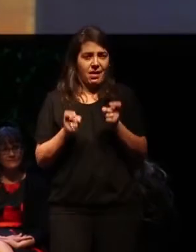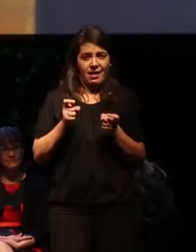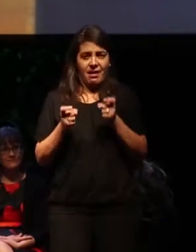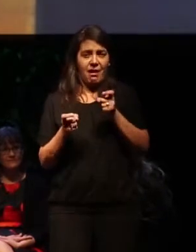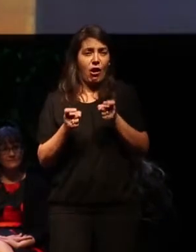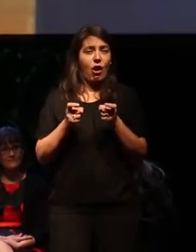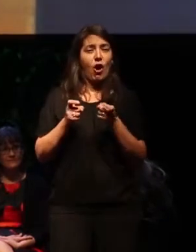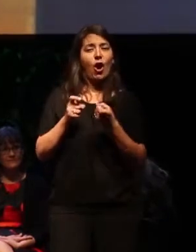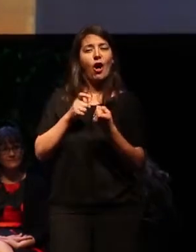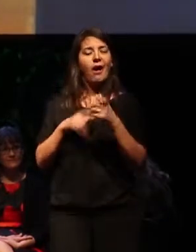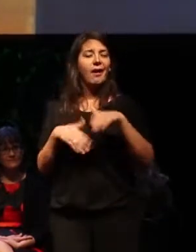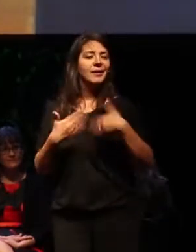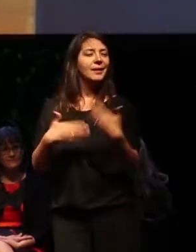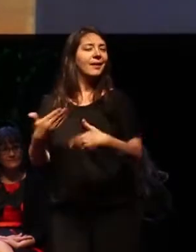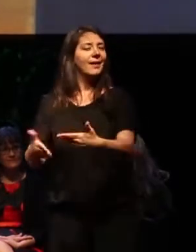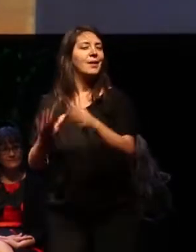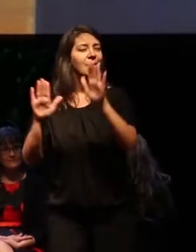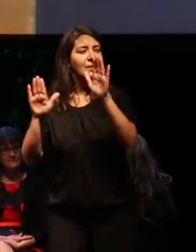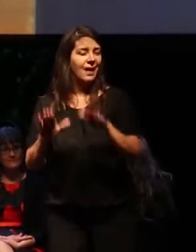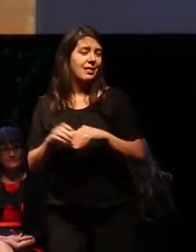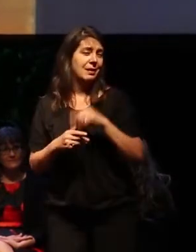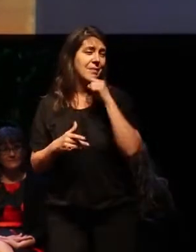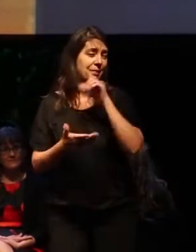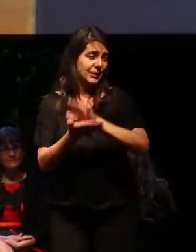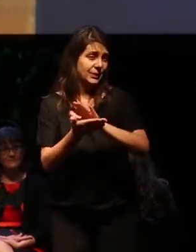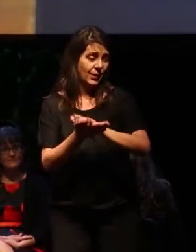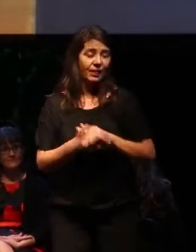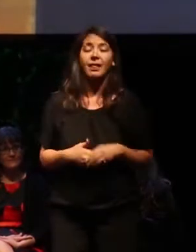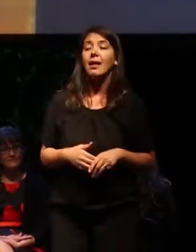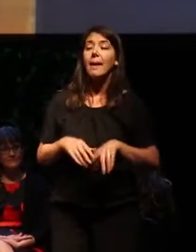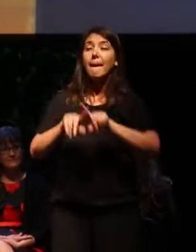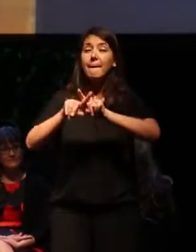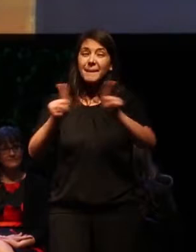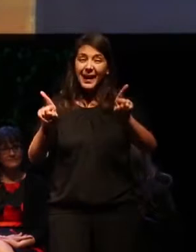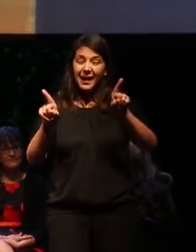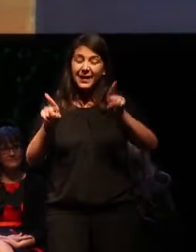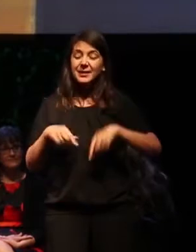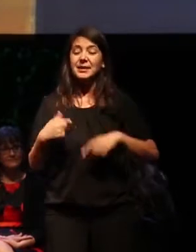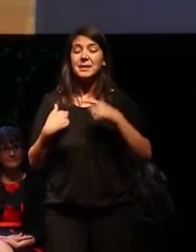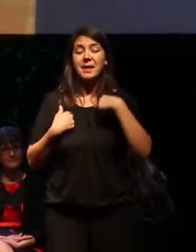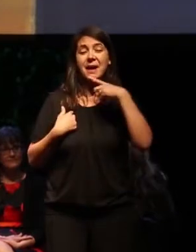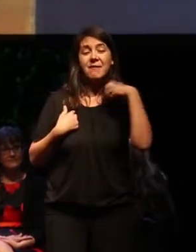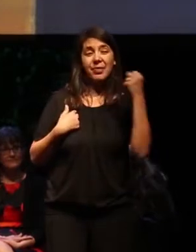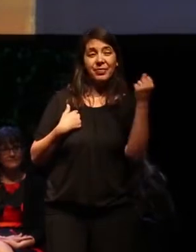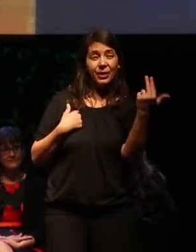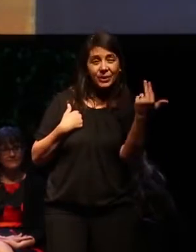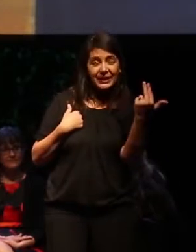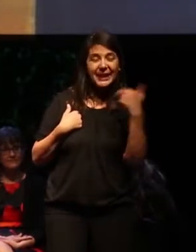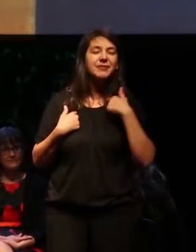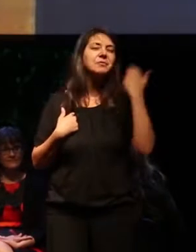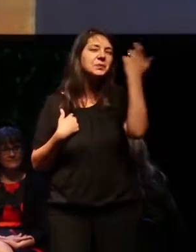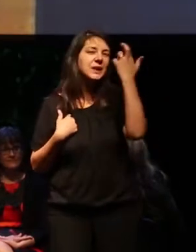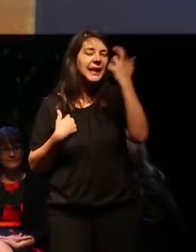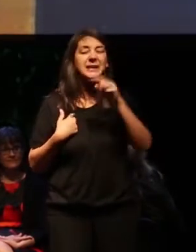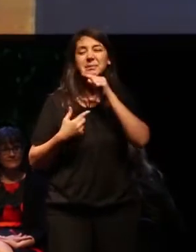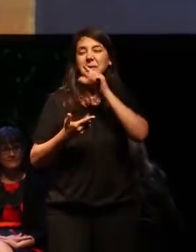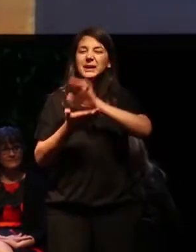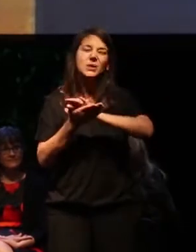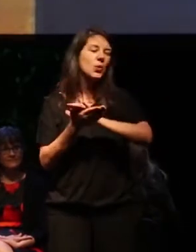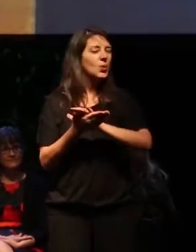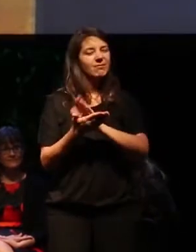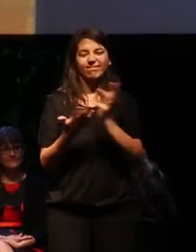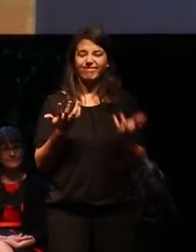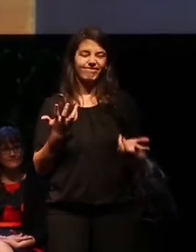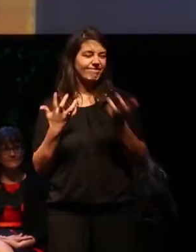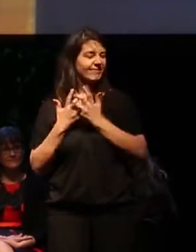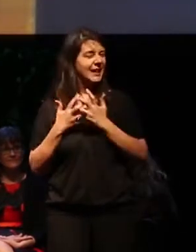school like any other elementary student. However, by age 13, I noticed that public school was not the best fit